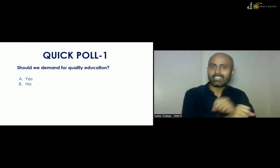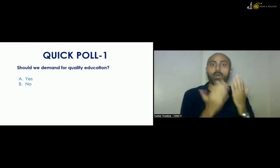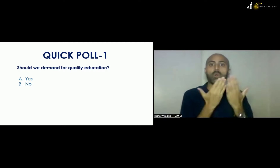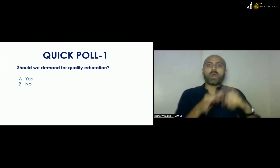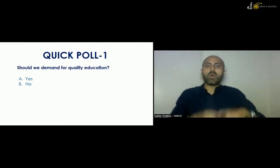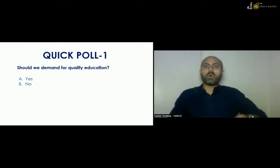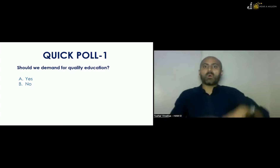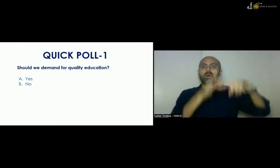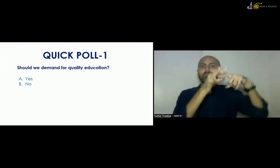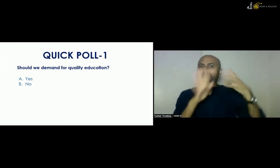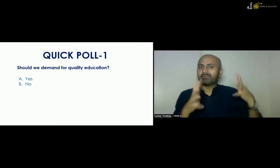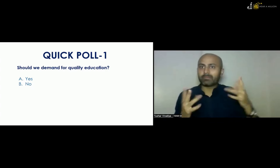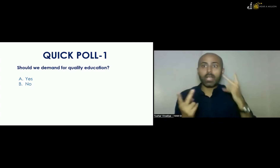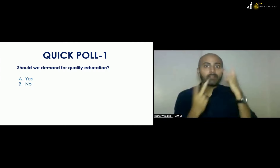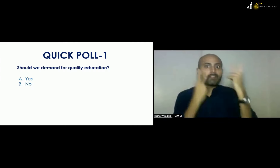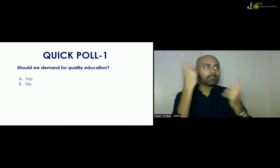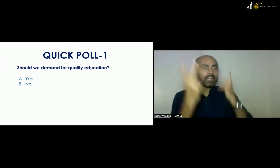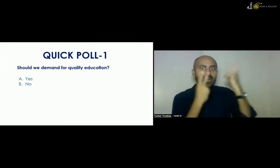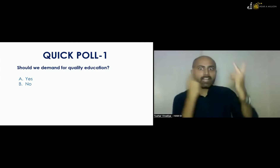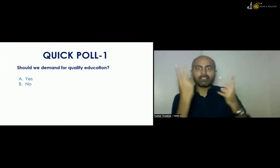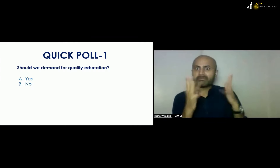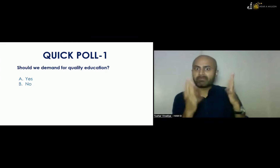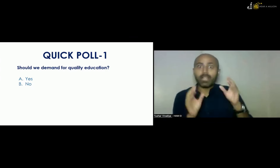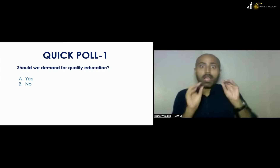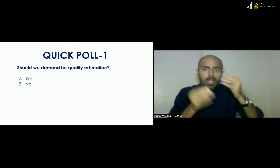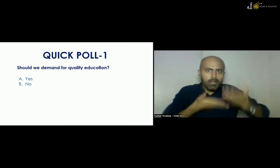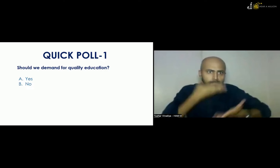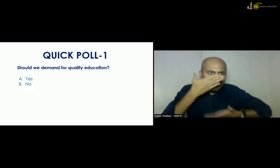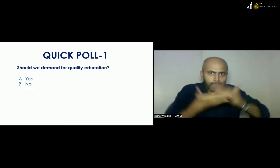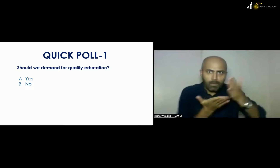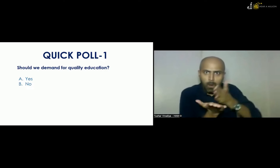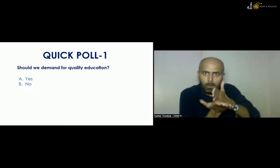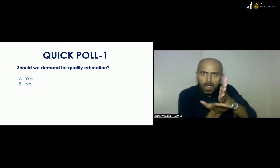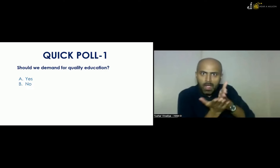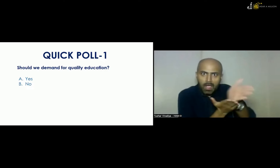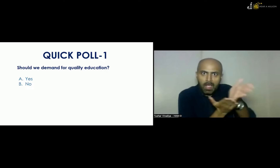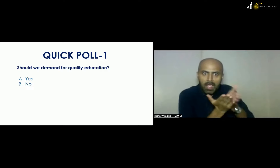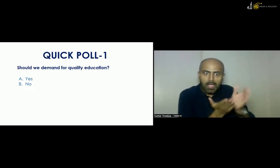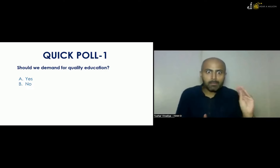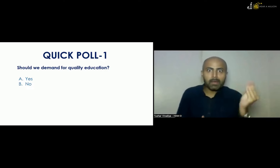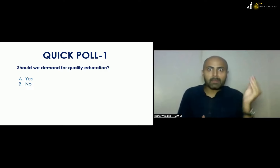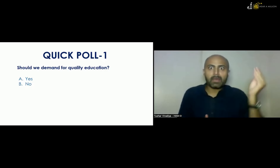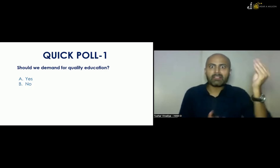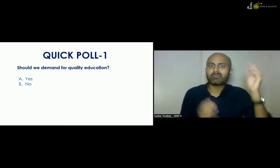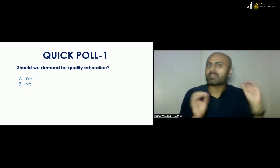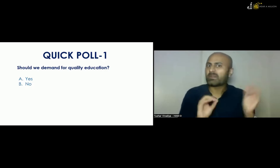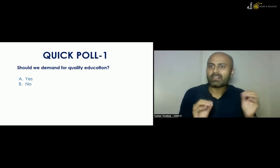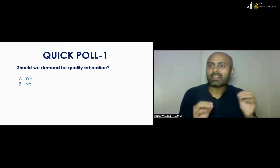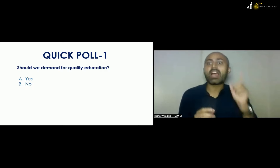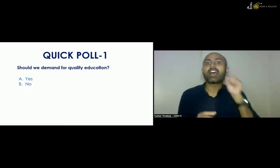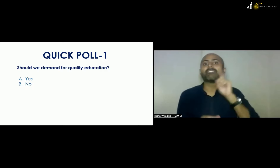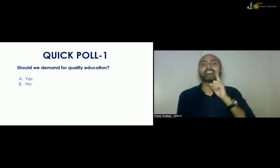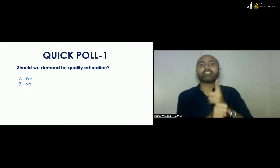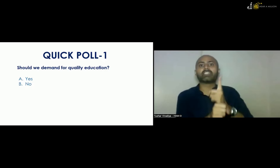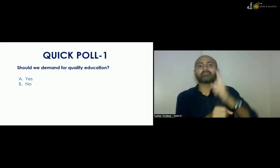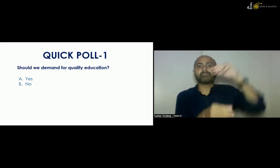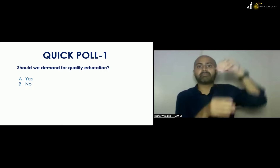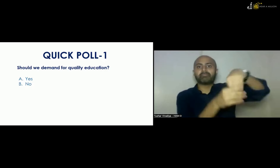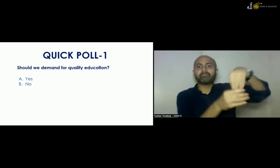no. So you can see that the sign language is not available in the schools and teachers are not signing, and there could be a